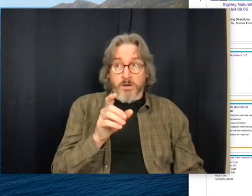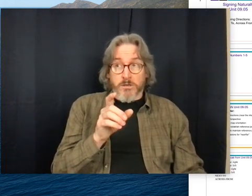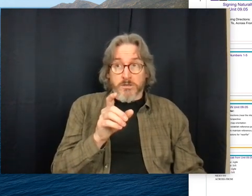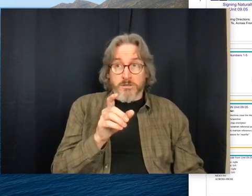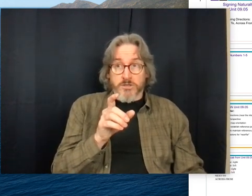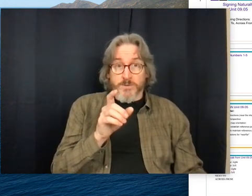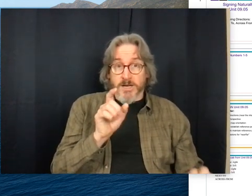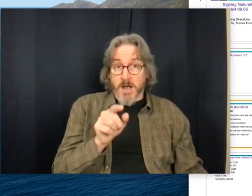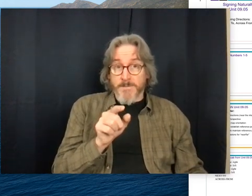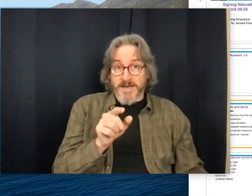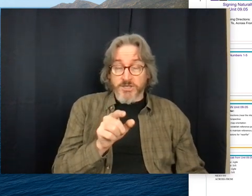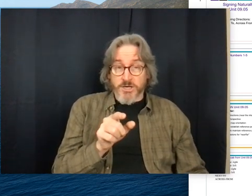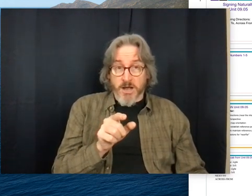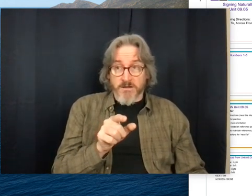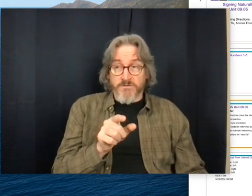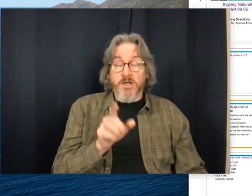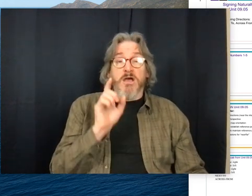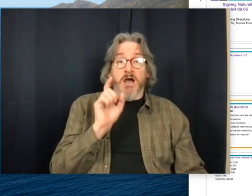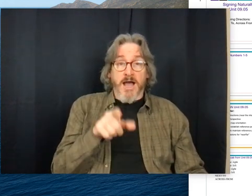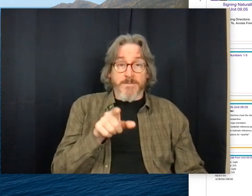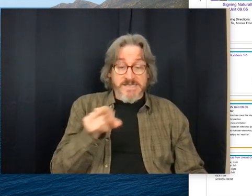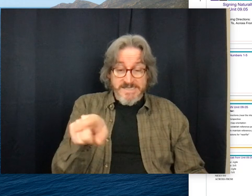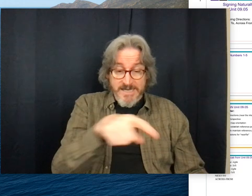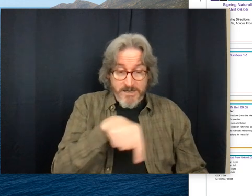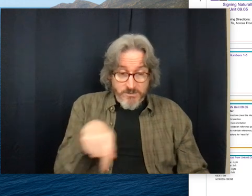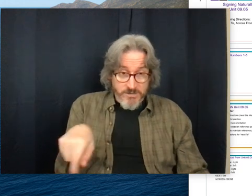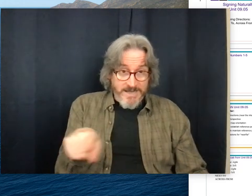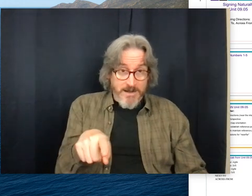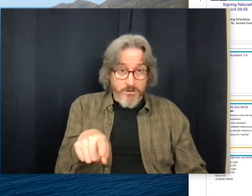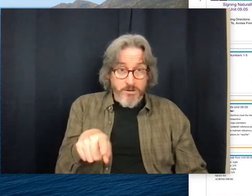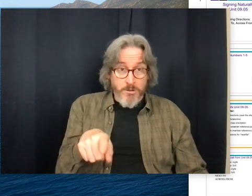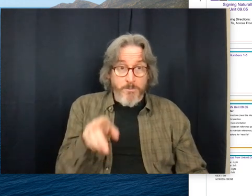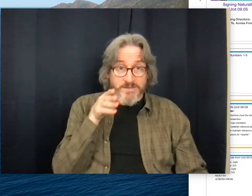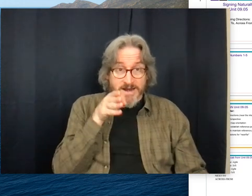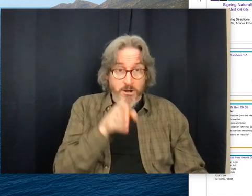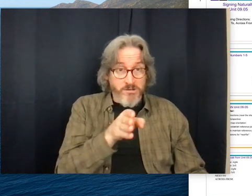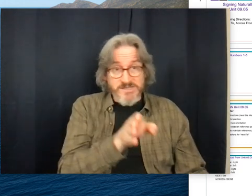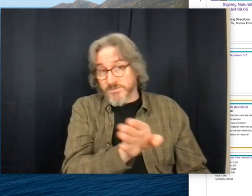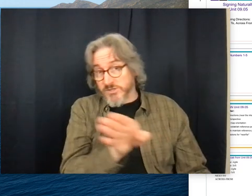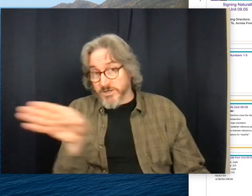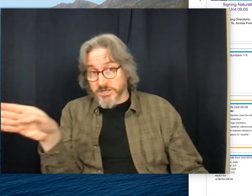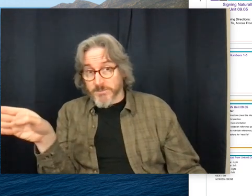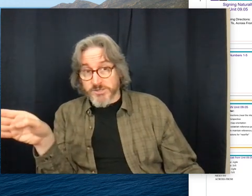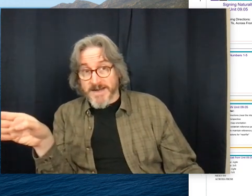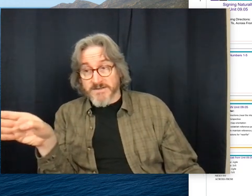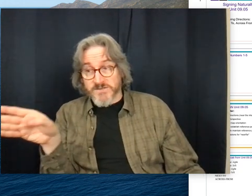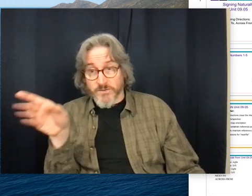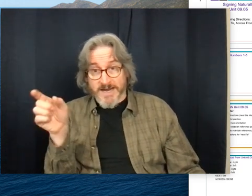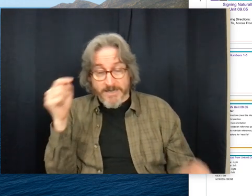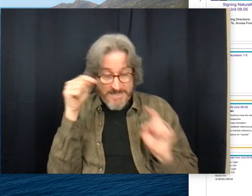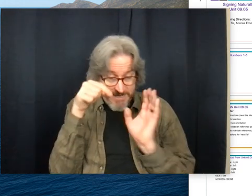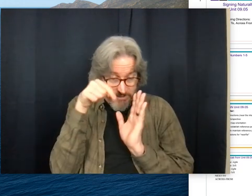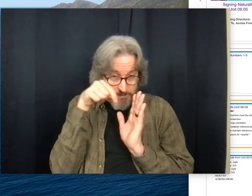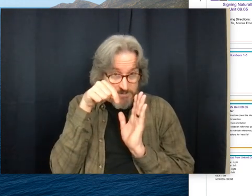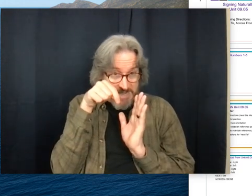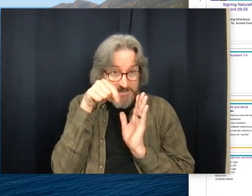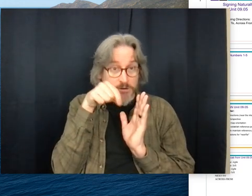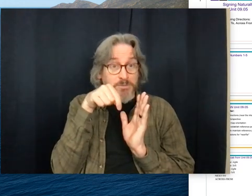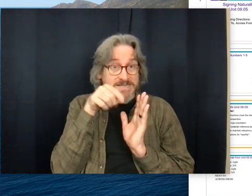you are doing a combination of, I'm seeing the layout, but then I also am switching the perspective so that I can